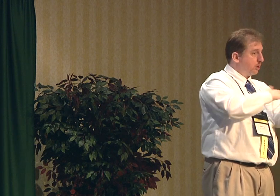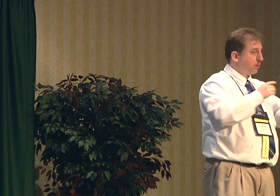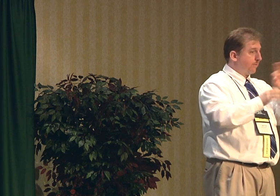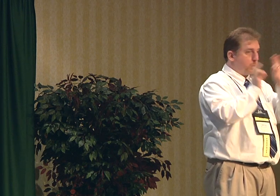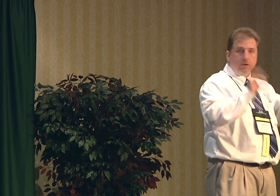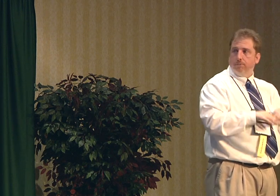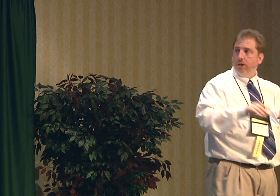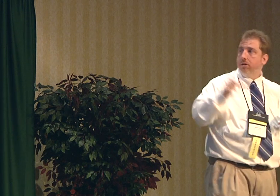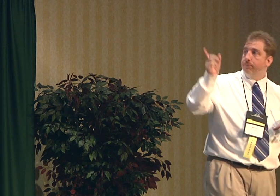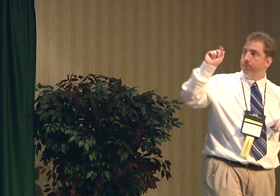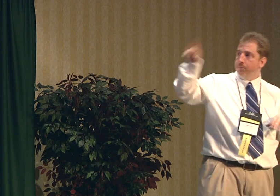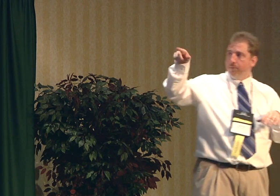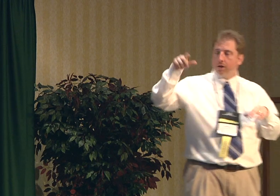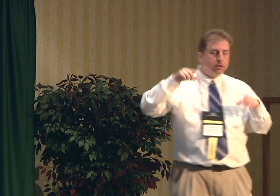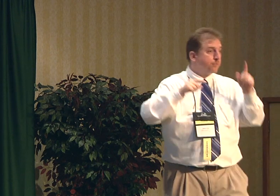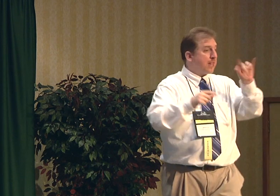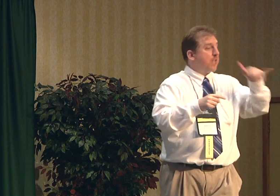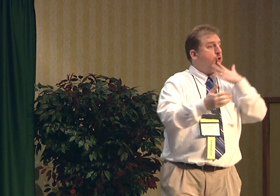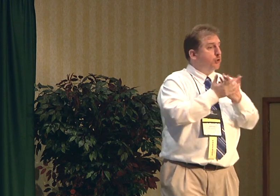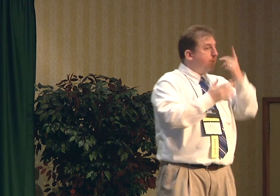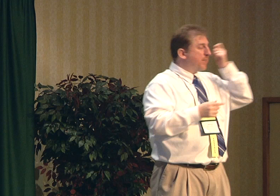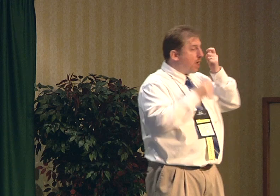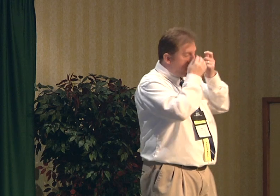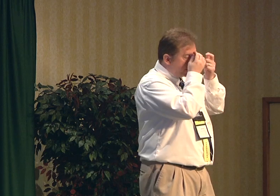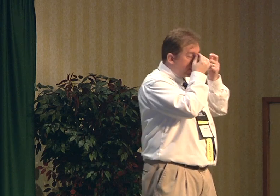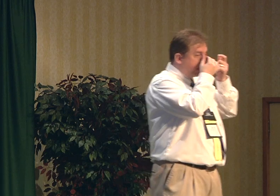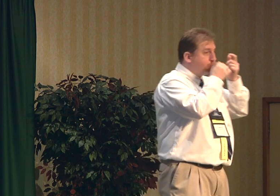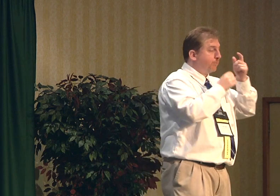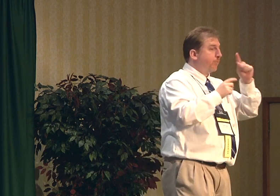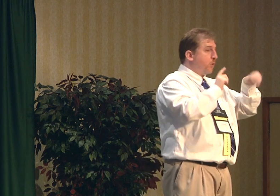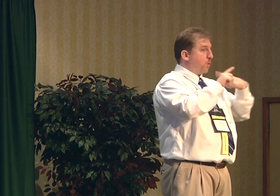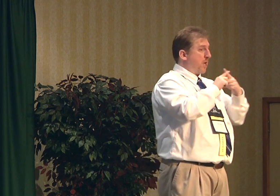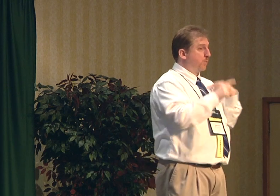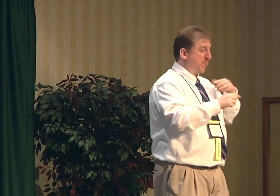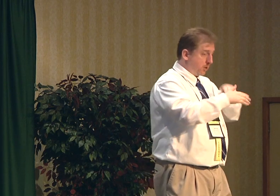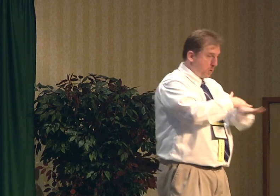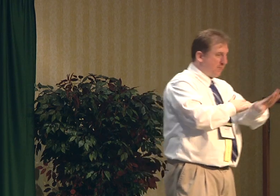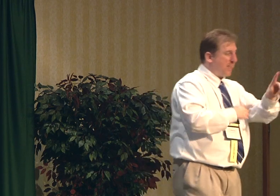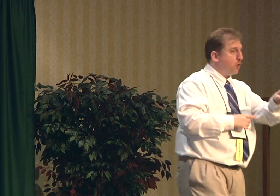is assistance in completing admission forms. Now this is good because when